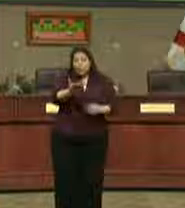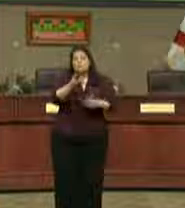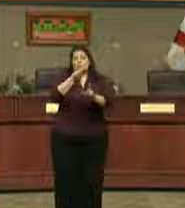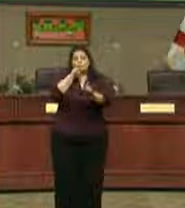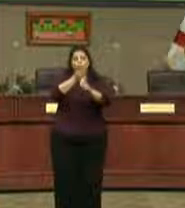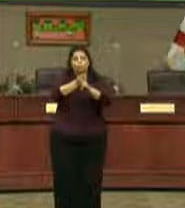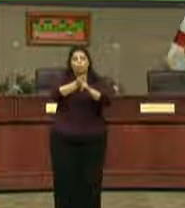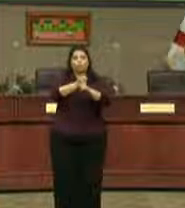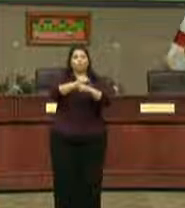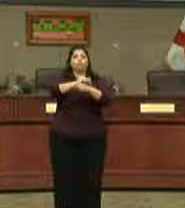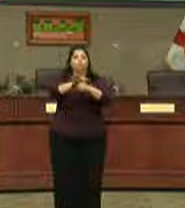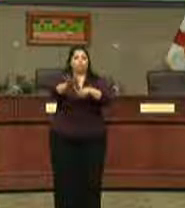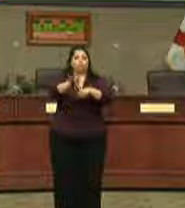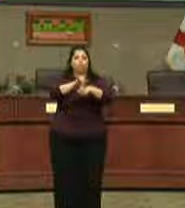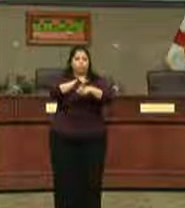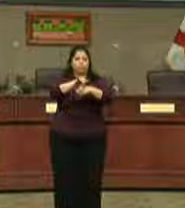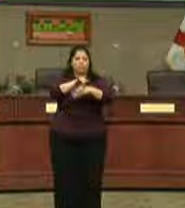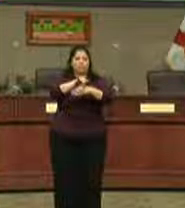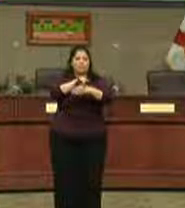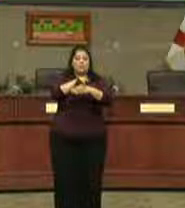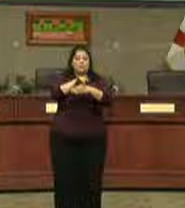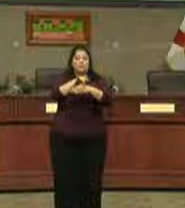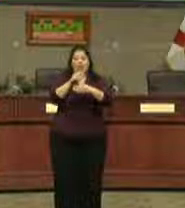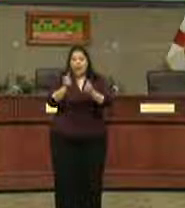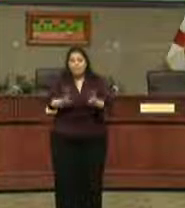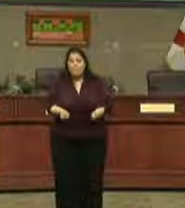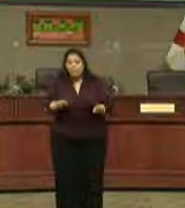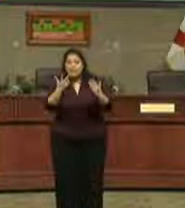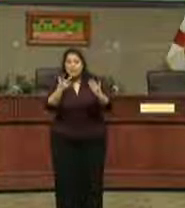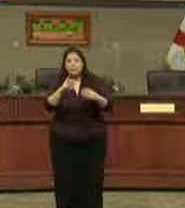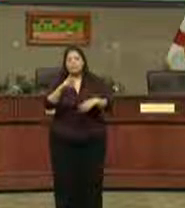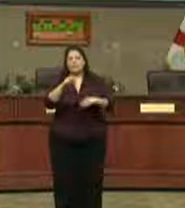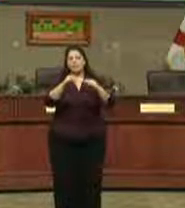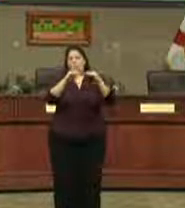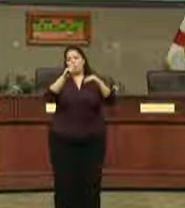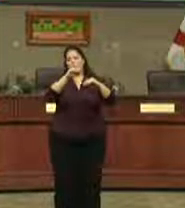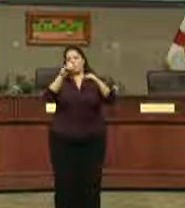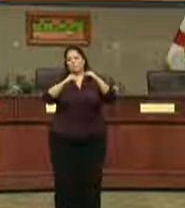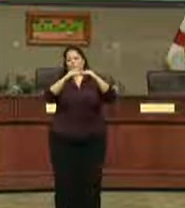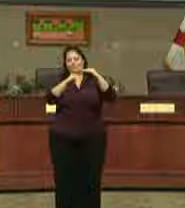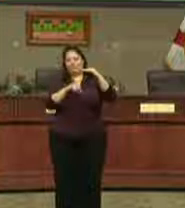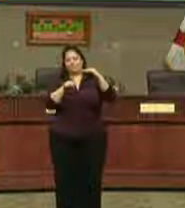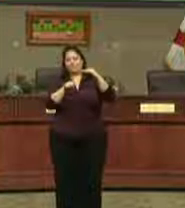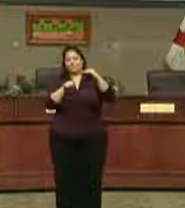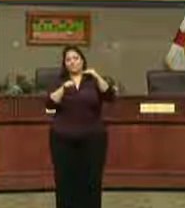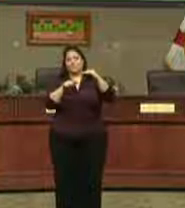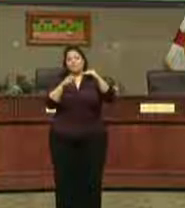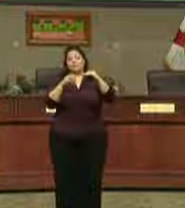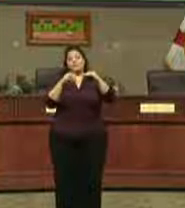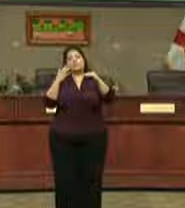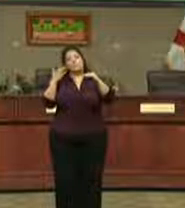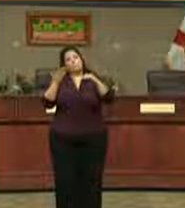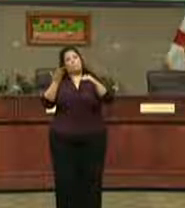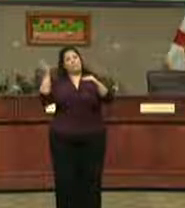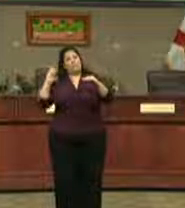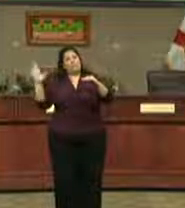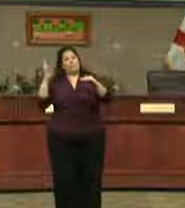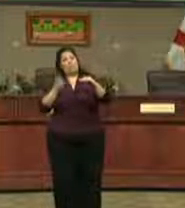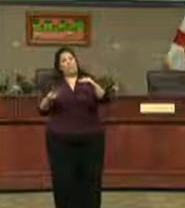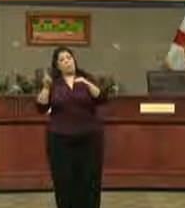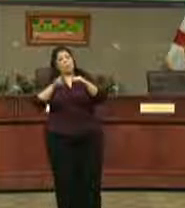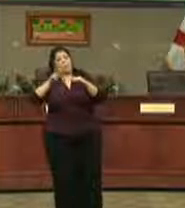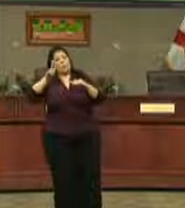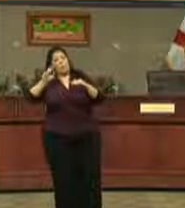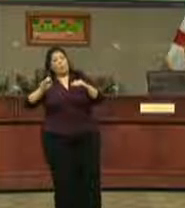positive. It's below 1% right now. It was up to 2.4%, I